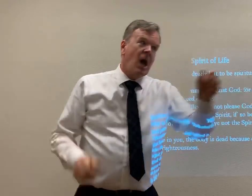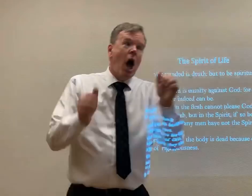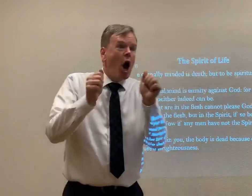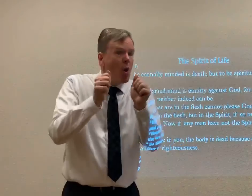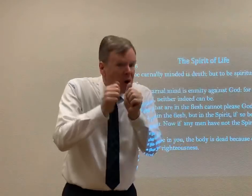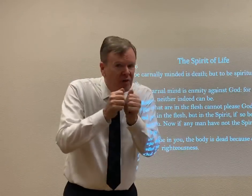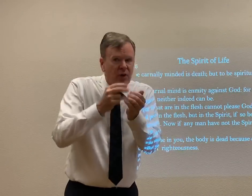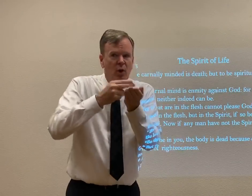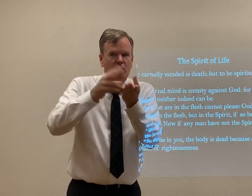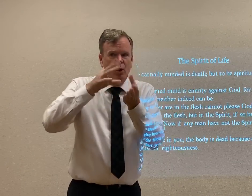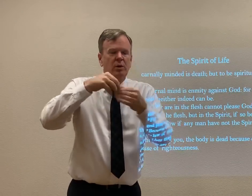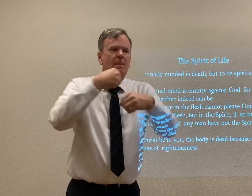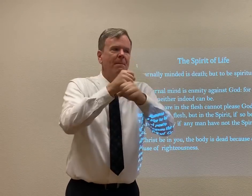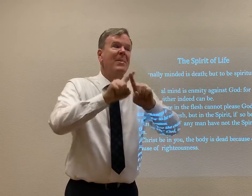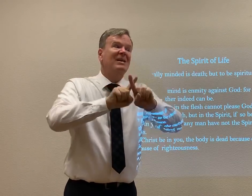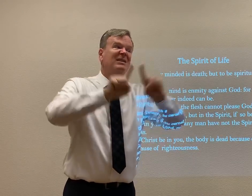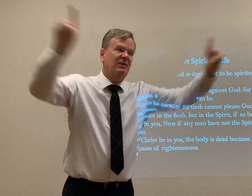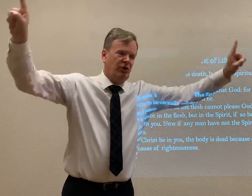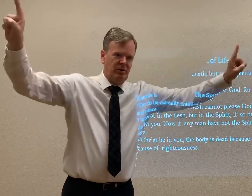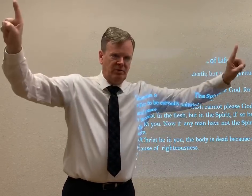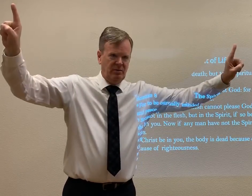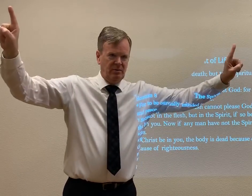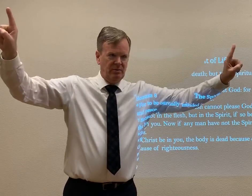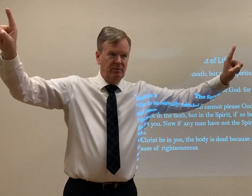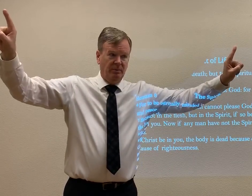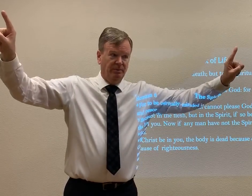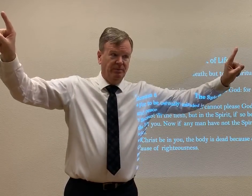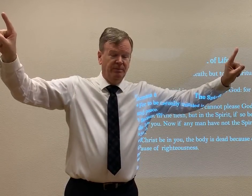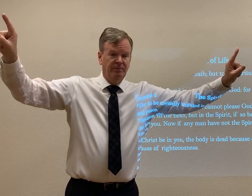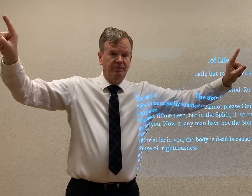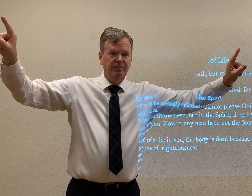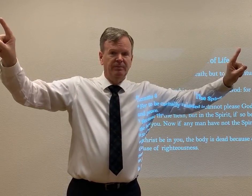Right. With the Holy Ghost, it makes a difference.